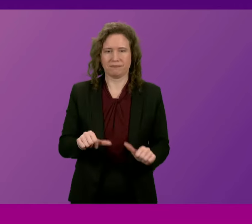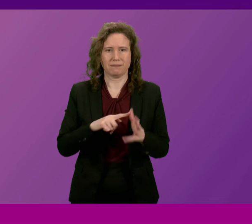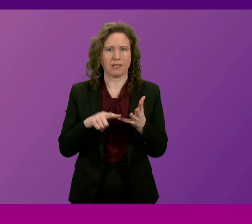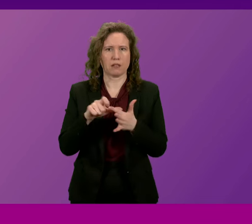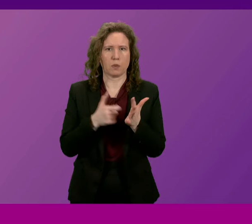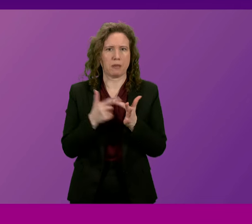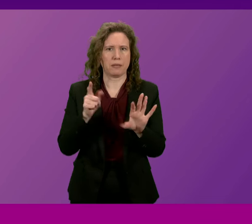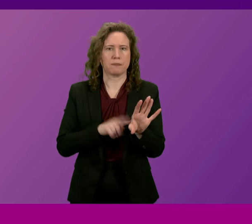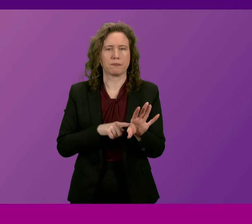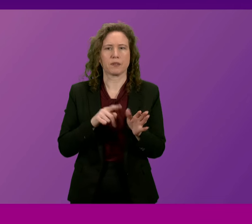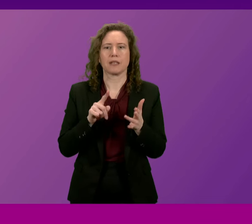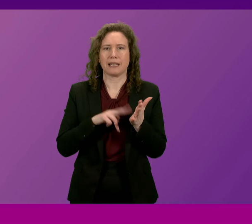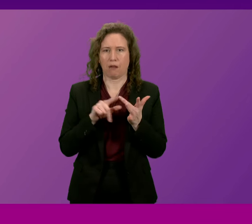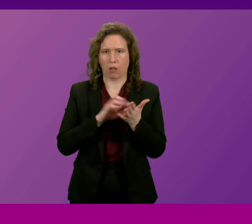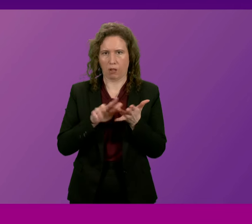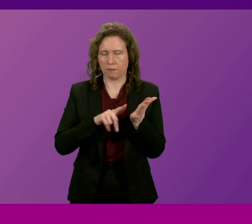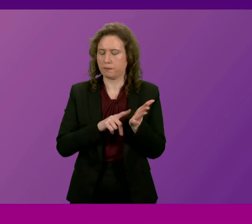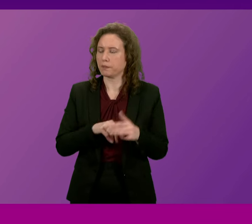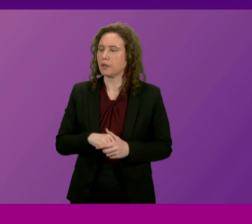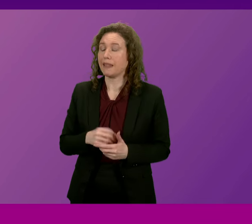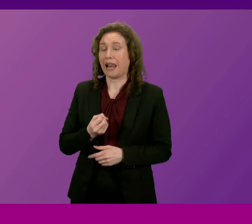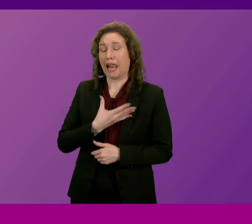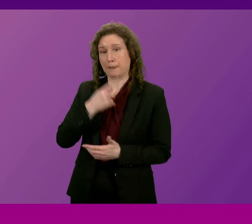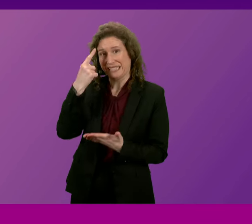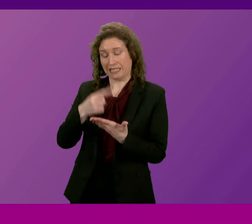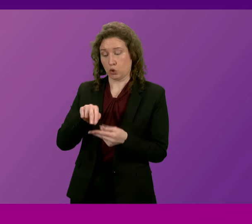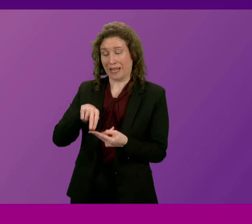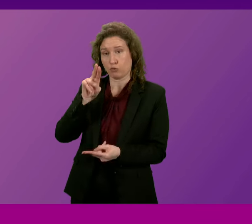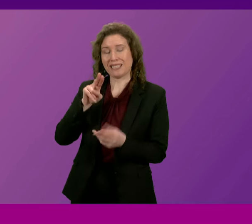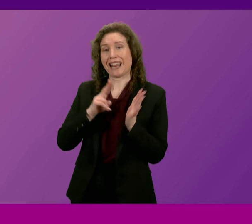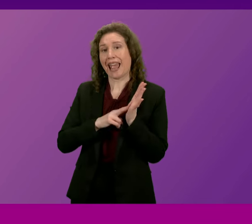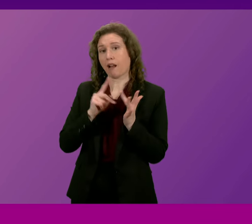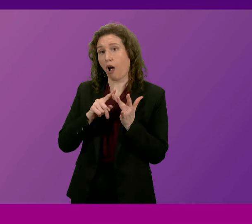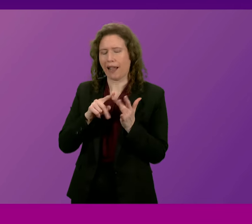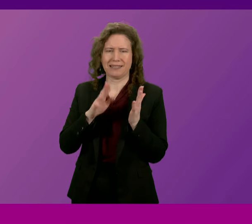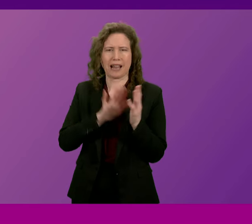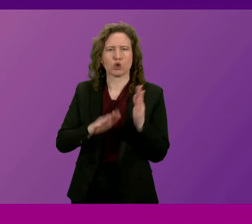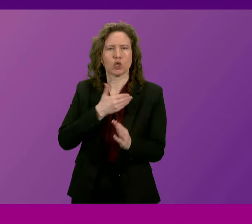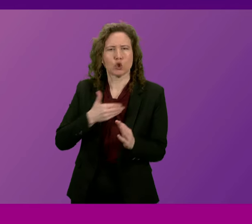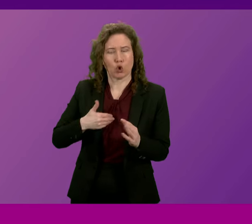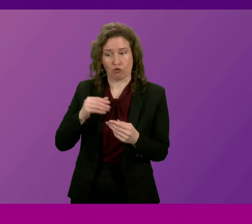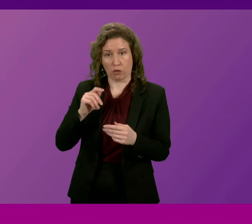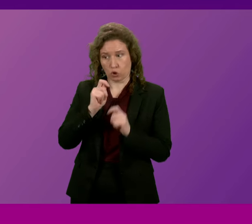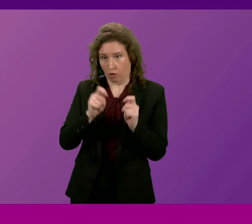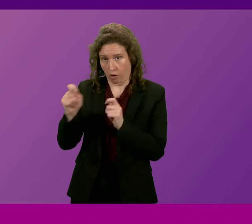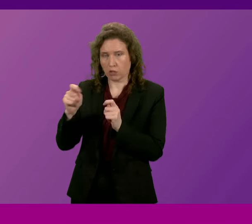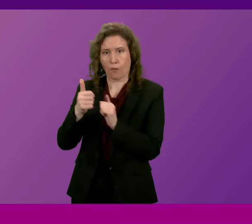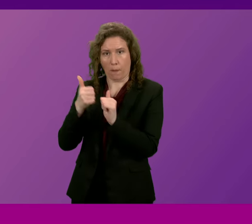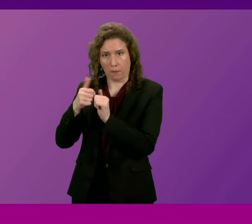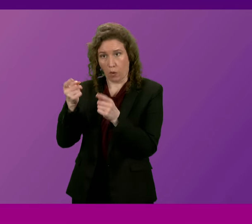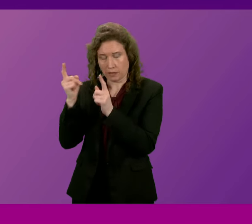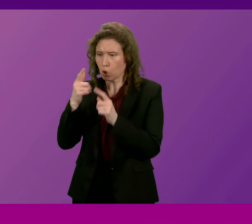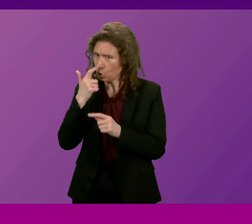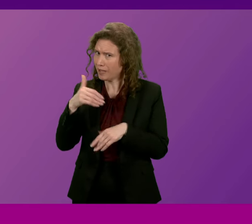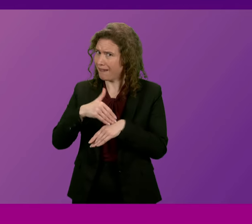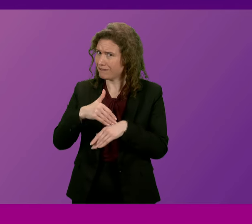The Labour UK government decision to increase national insurance contributions could have a substantial financial